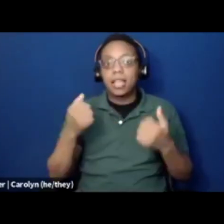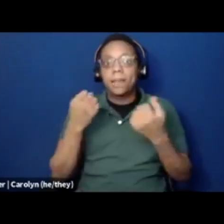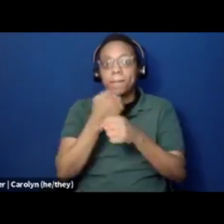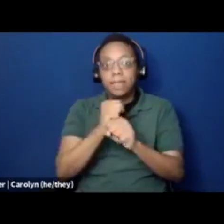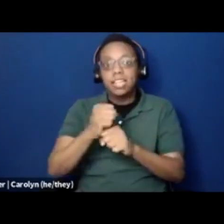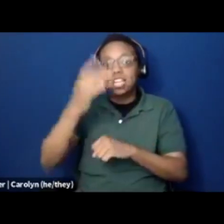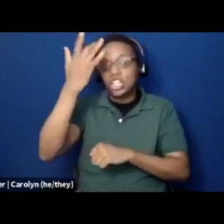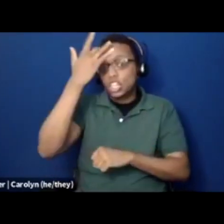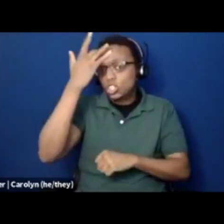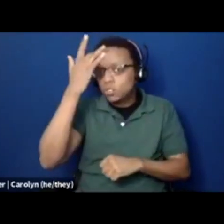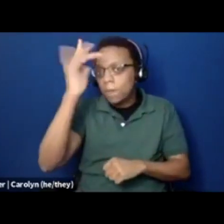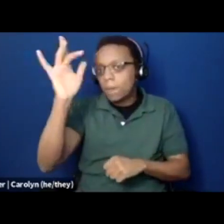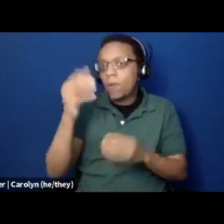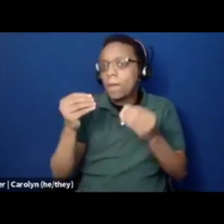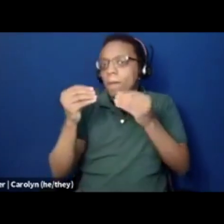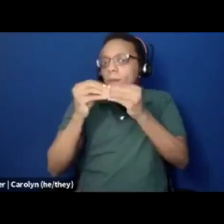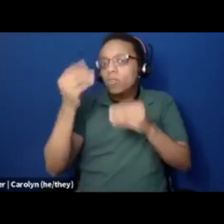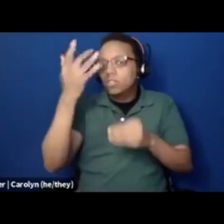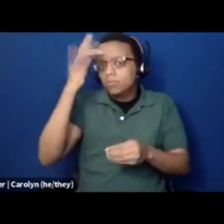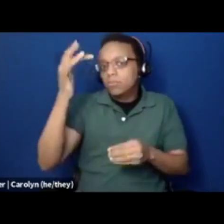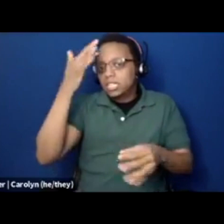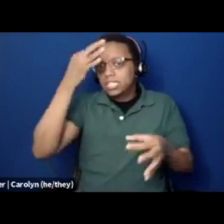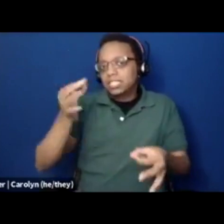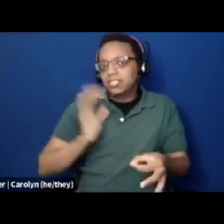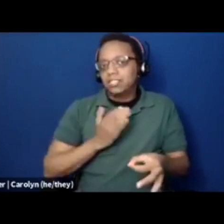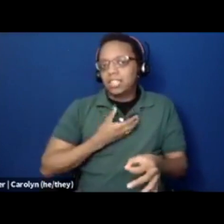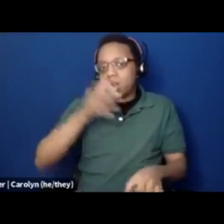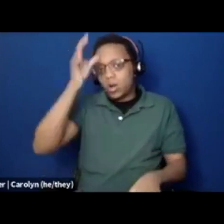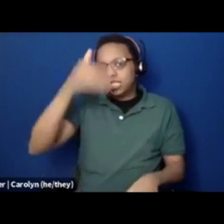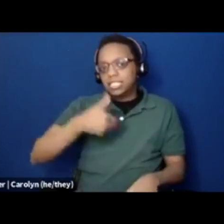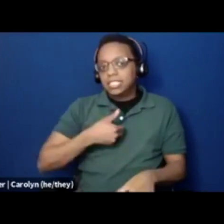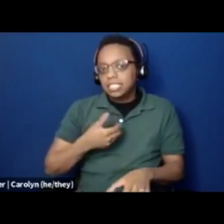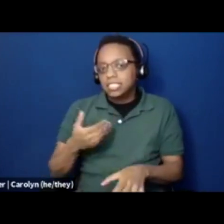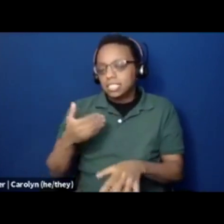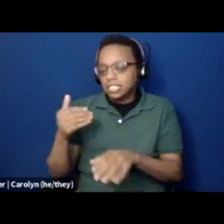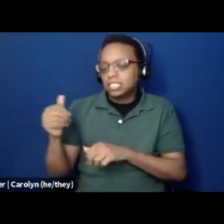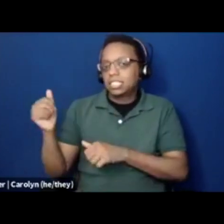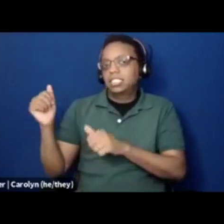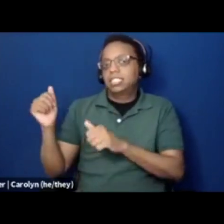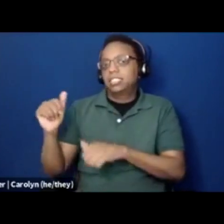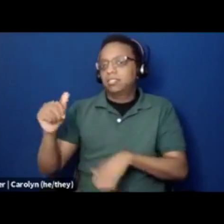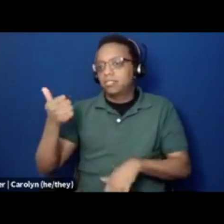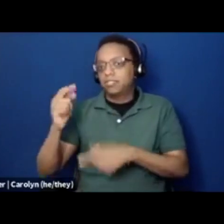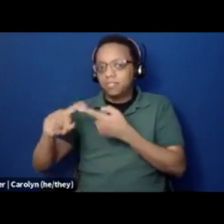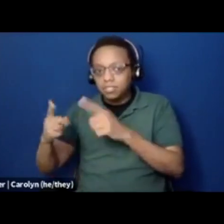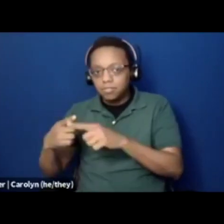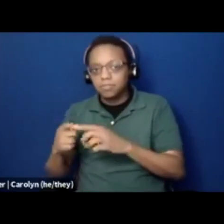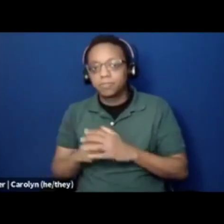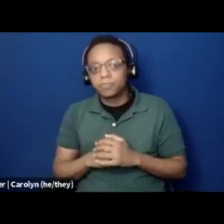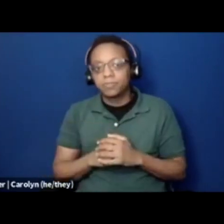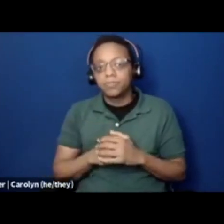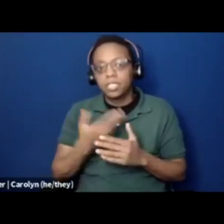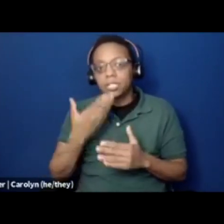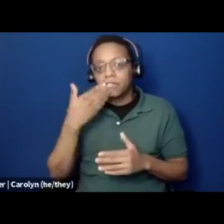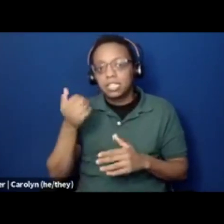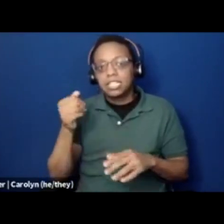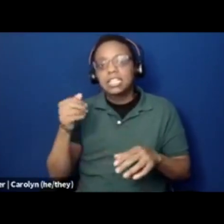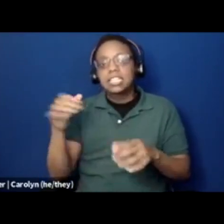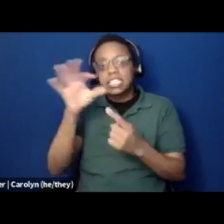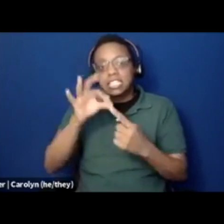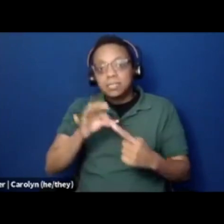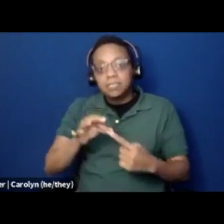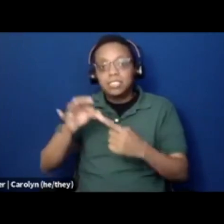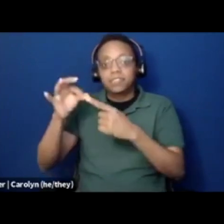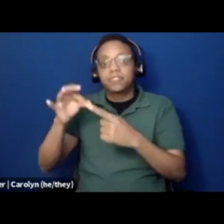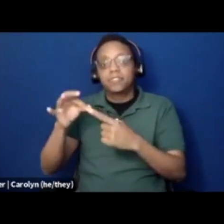a lot of our cis counterparts, especially when it has to come to our transgender and non-binary communities. So when you